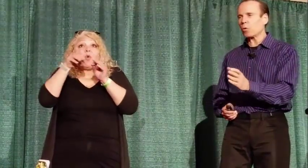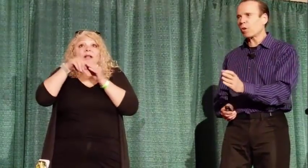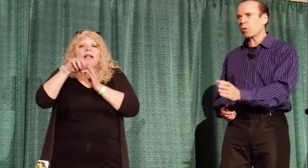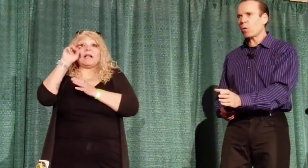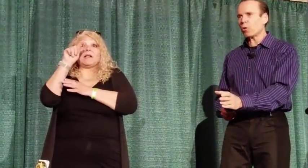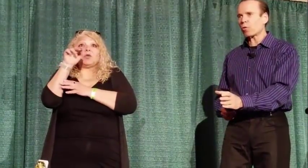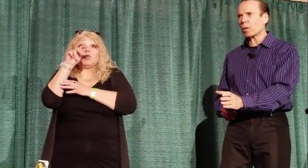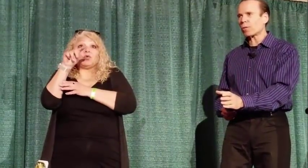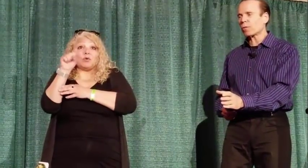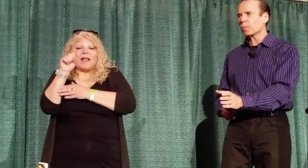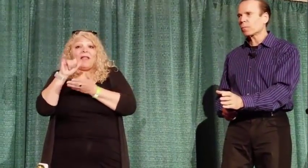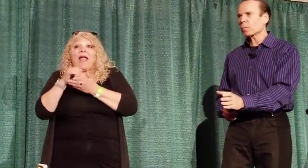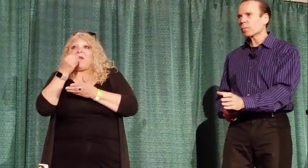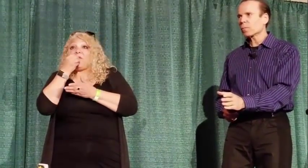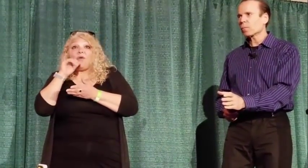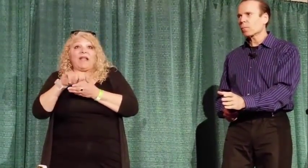less foods that are low in nutrients.